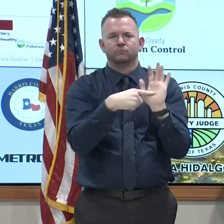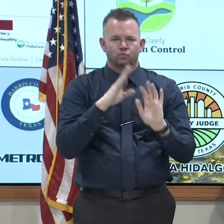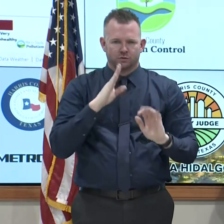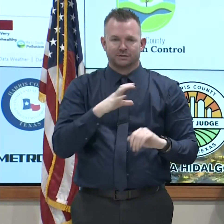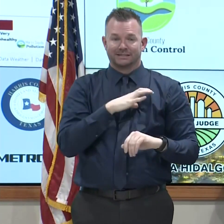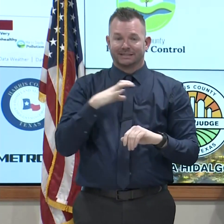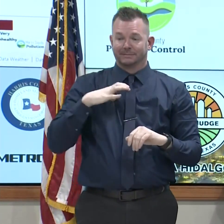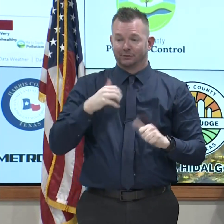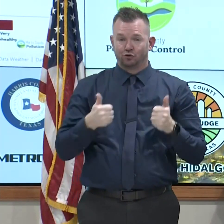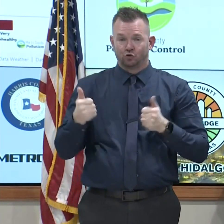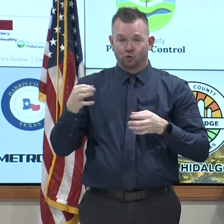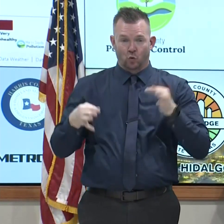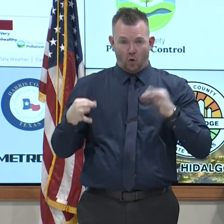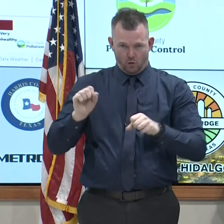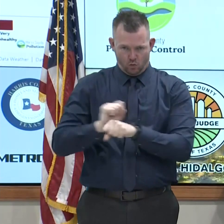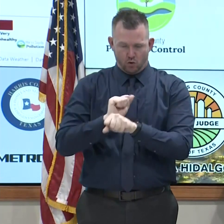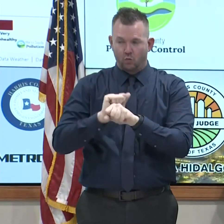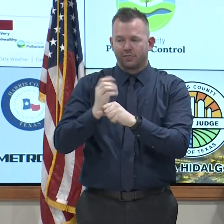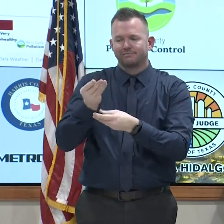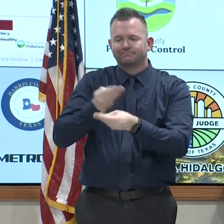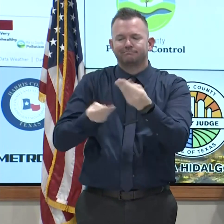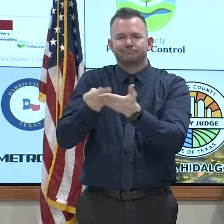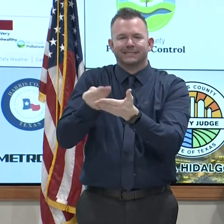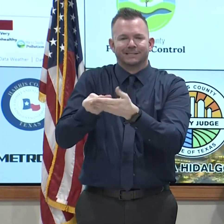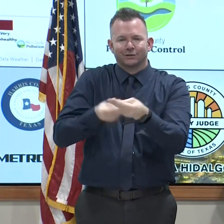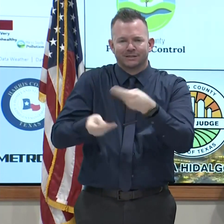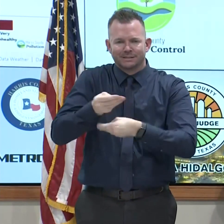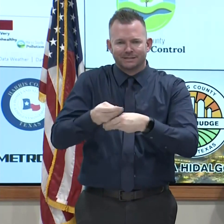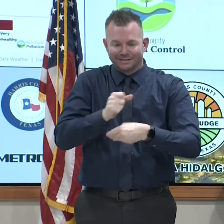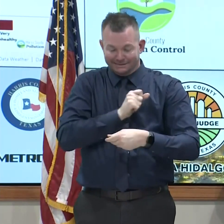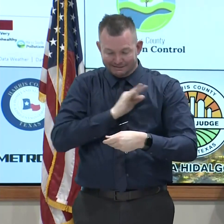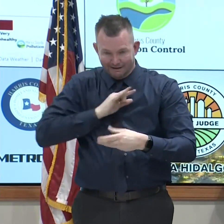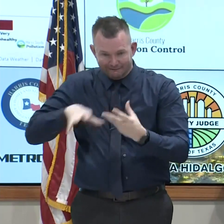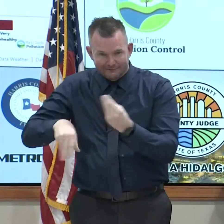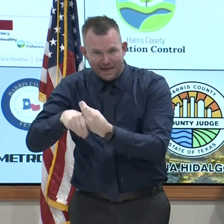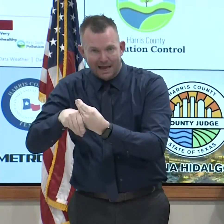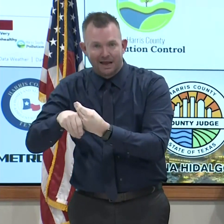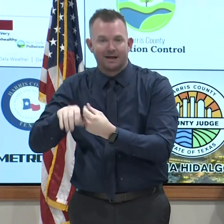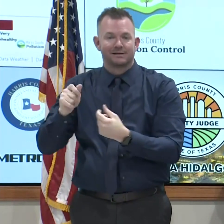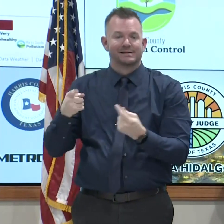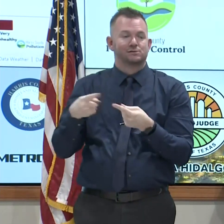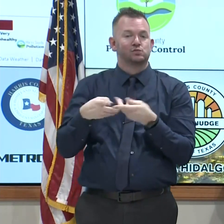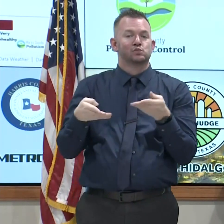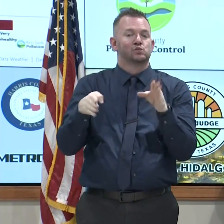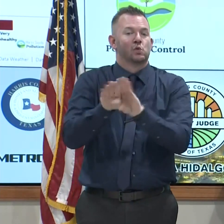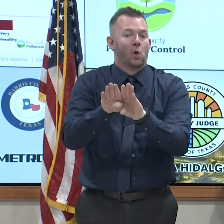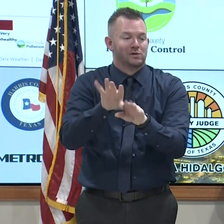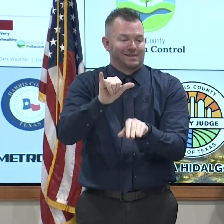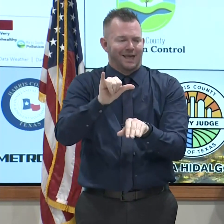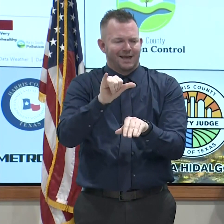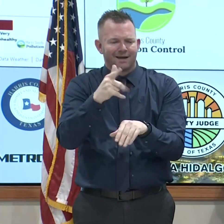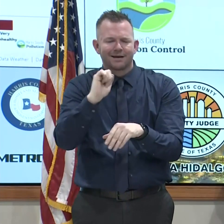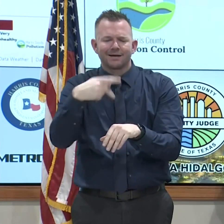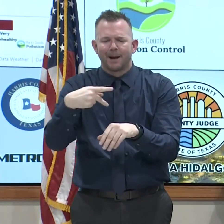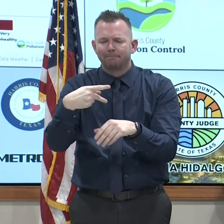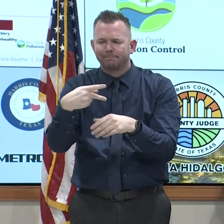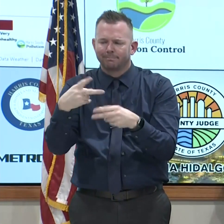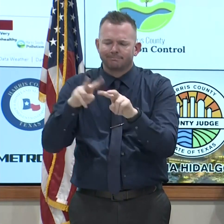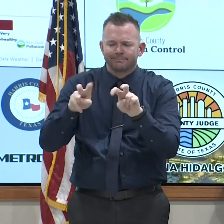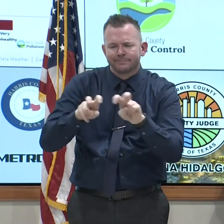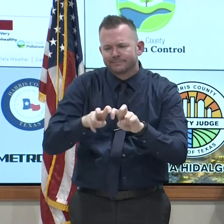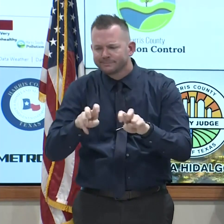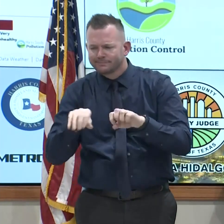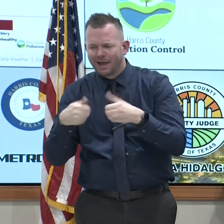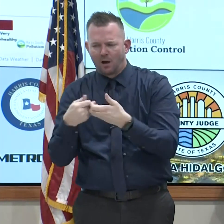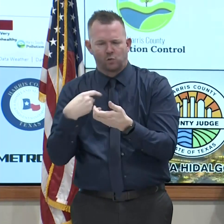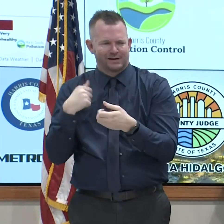working on budget to get us the additional staffing we need to close out that gap analysis. We've also developed some critical GIS